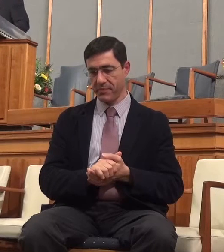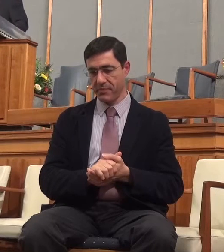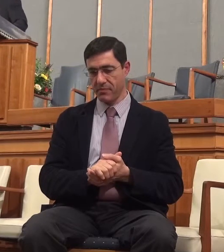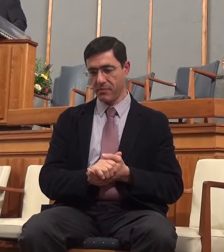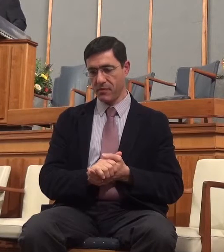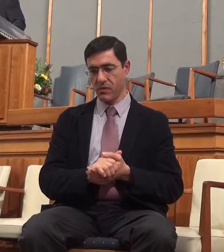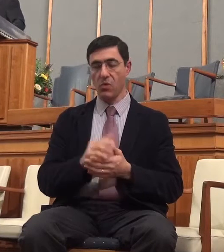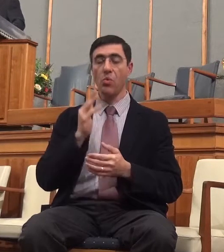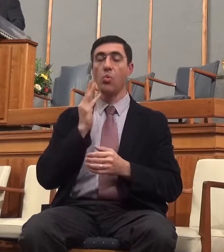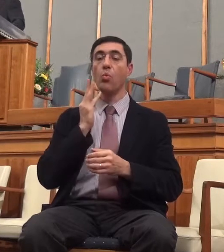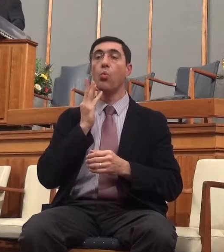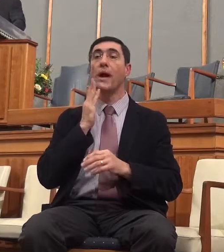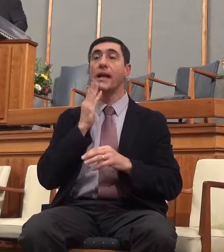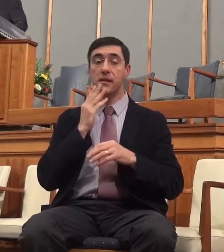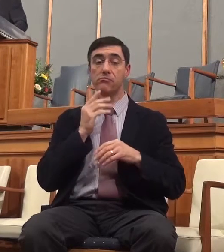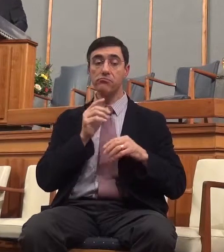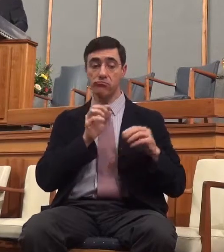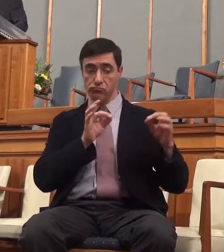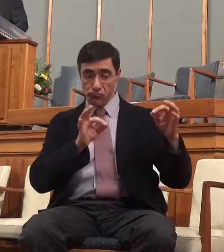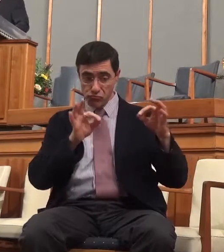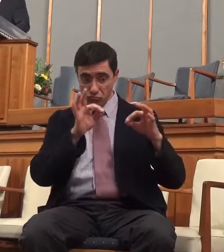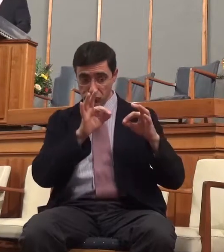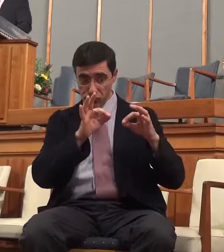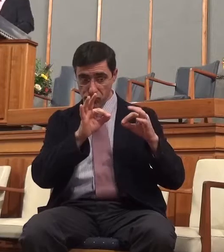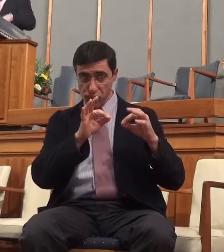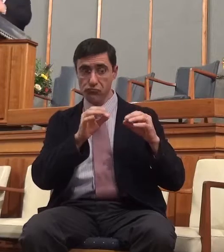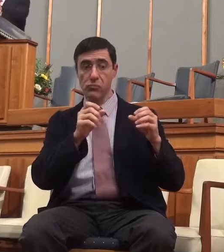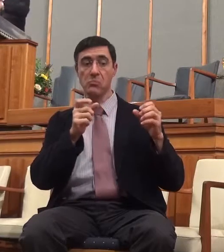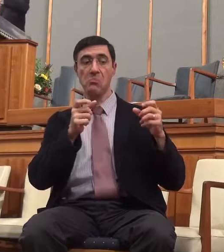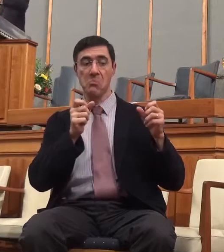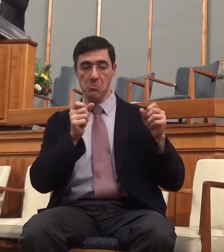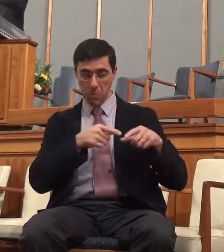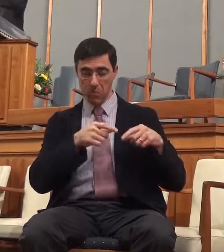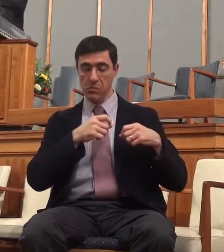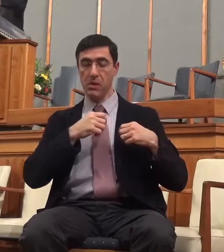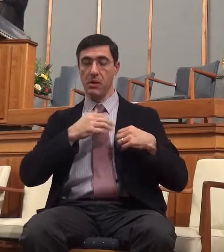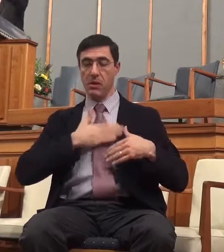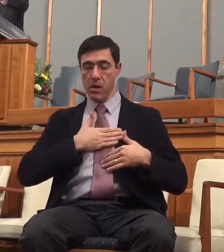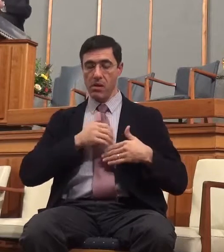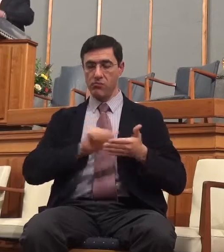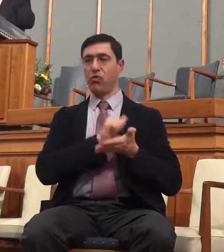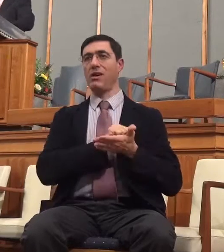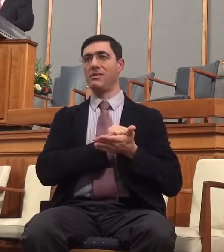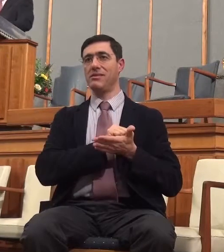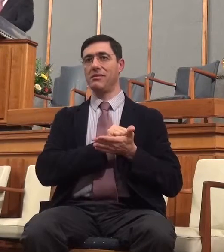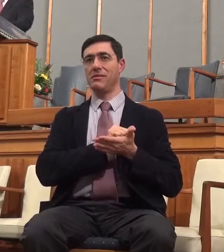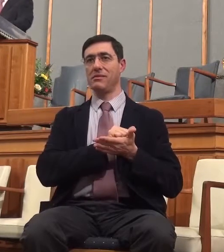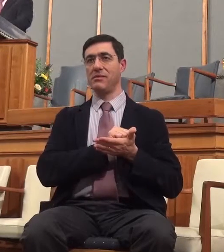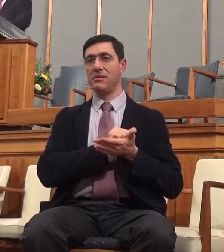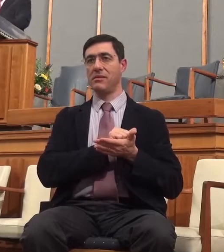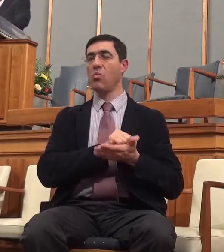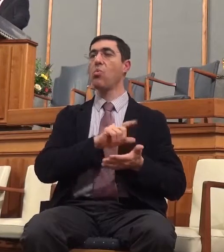is set to rights. Faith is like that. You are believing information, as the cardiologist was